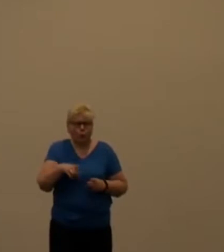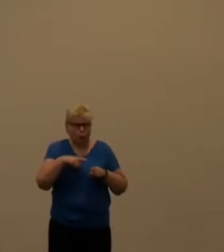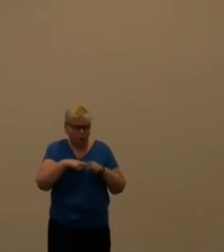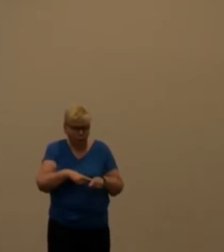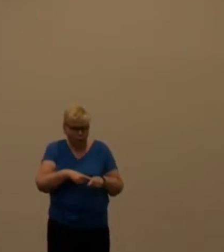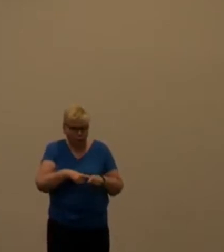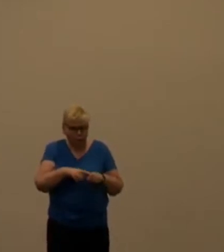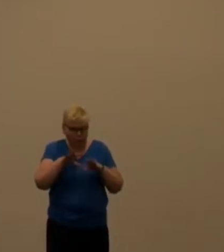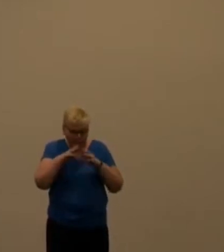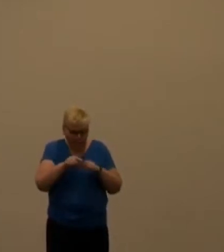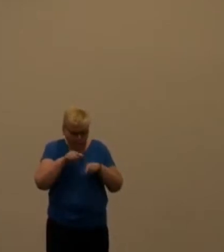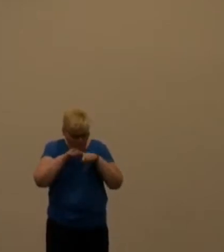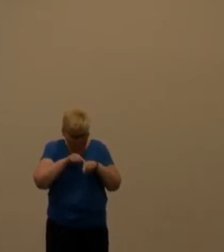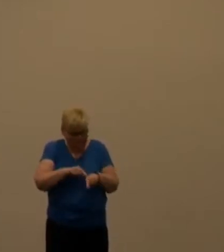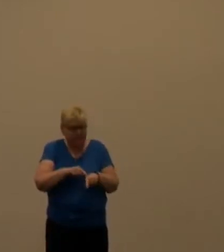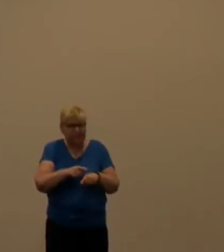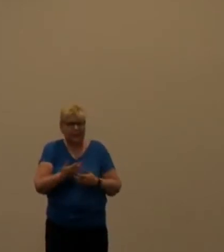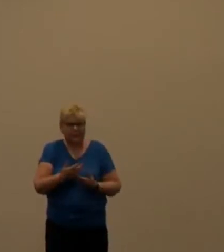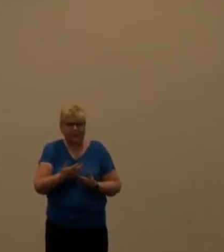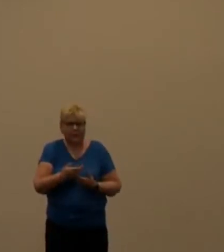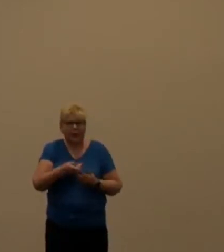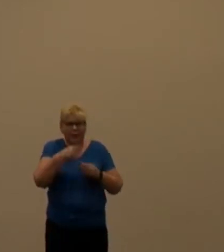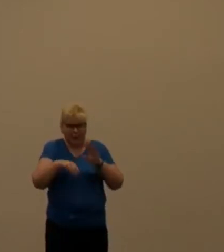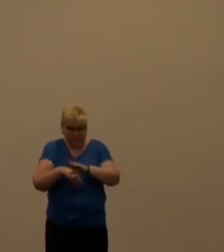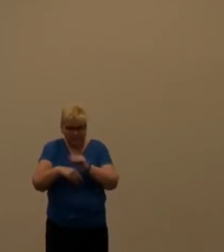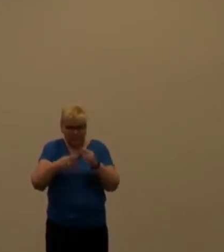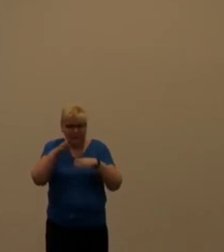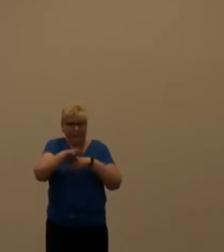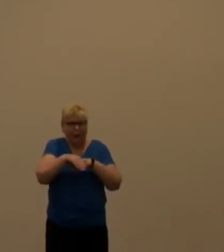it to the dot. Then we opened our calendars